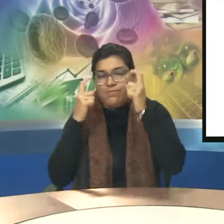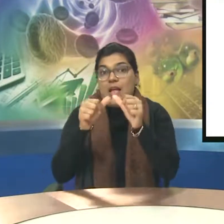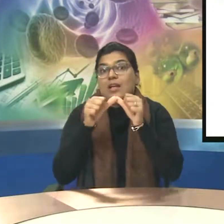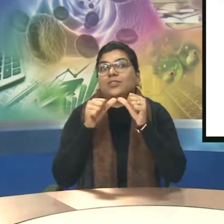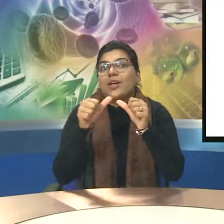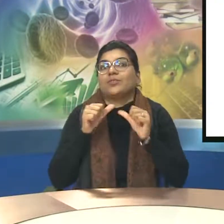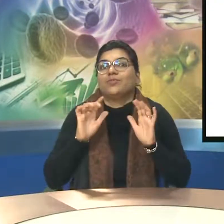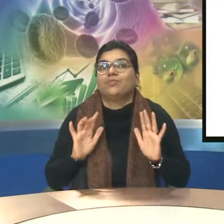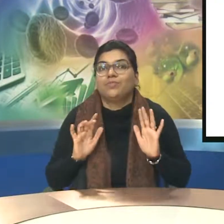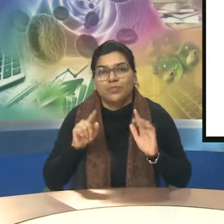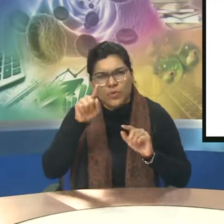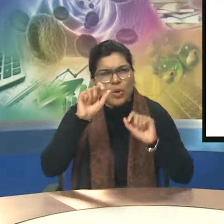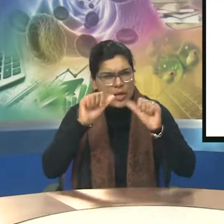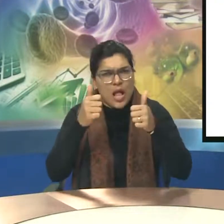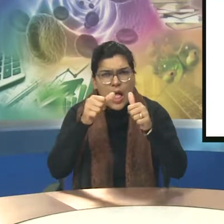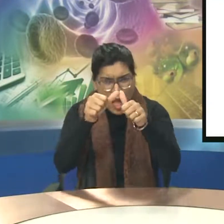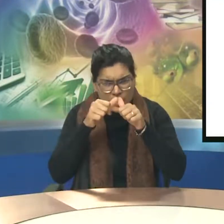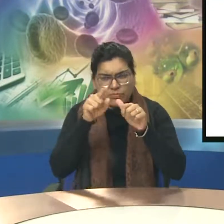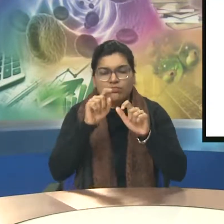Now we are going to do